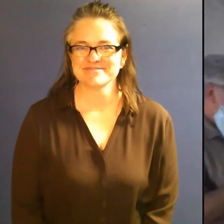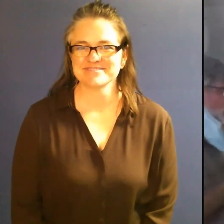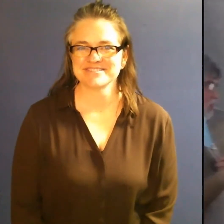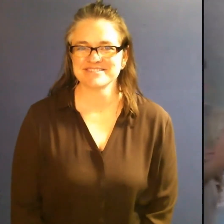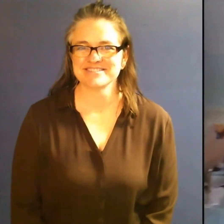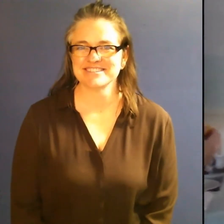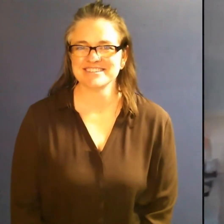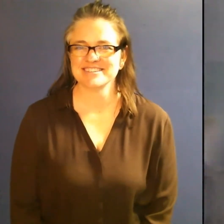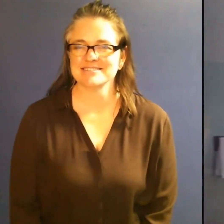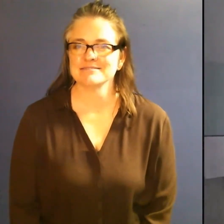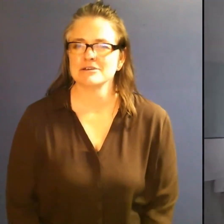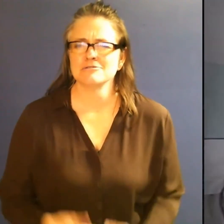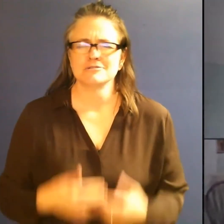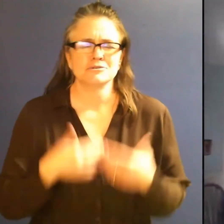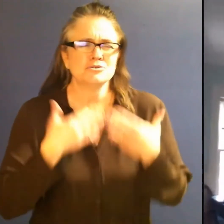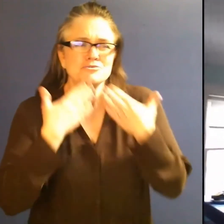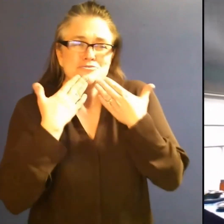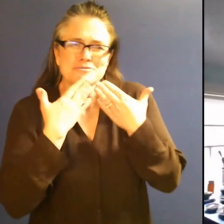Good stuff.